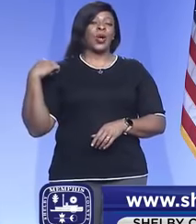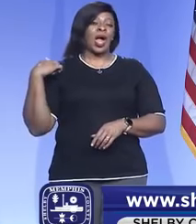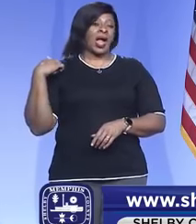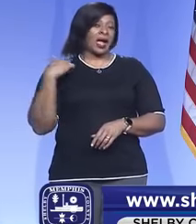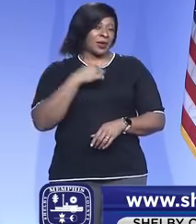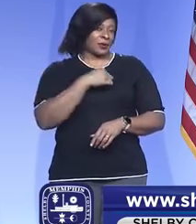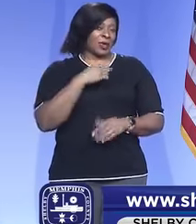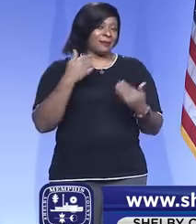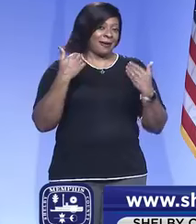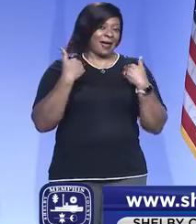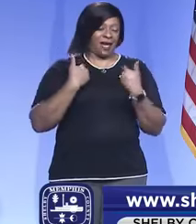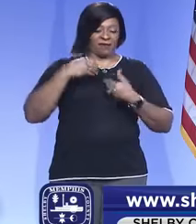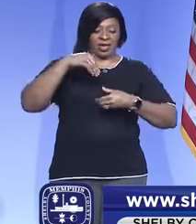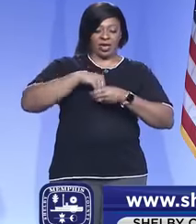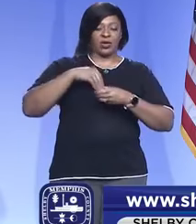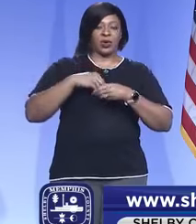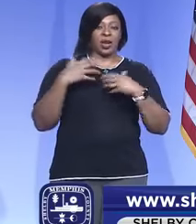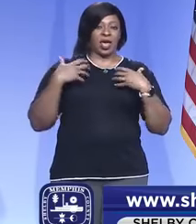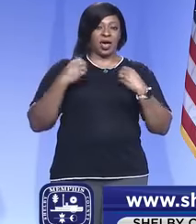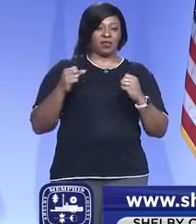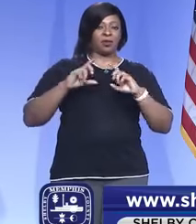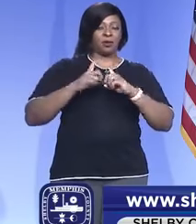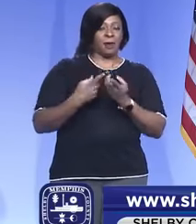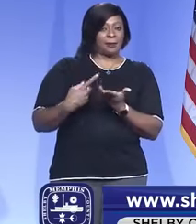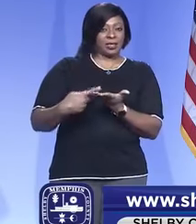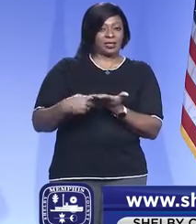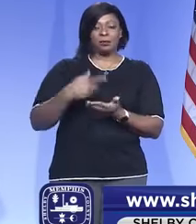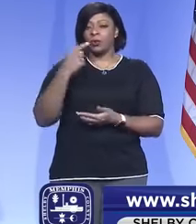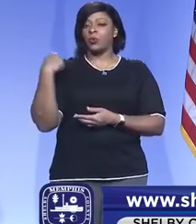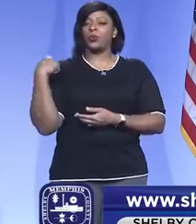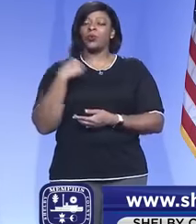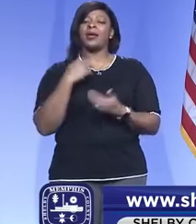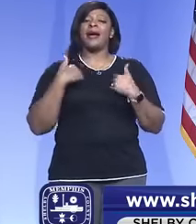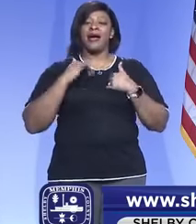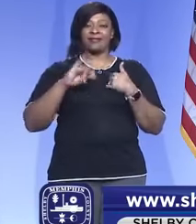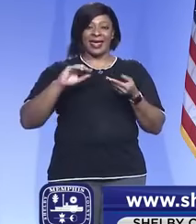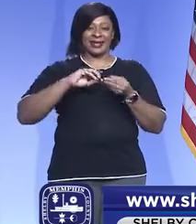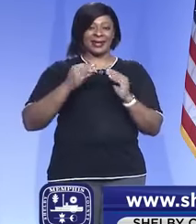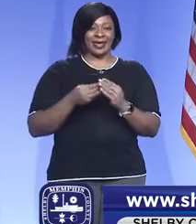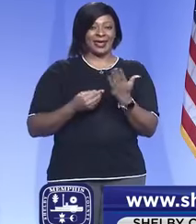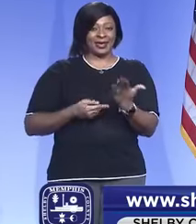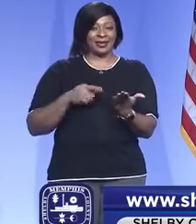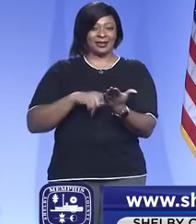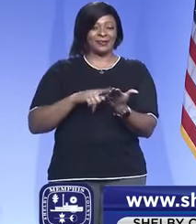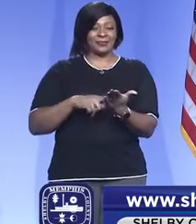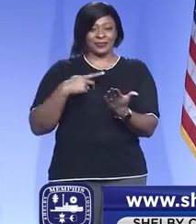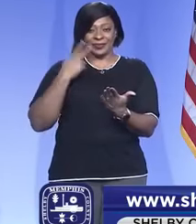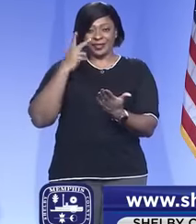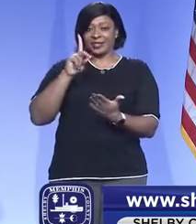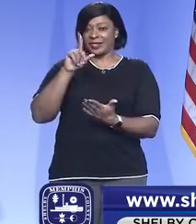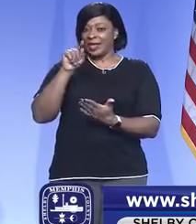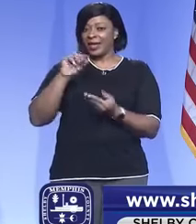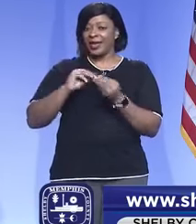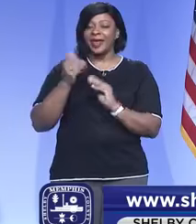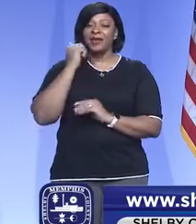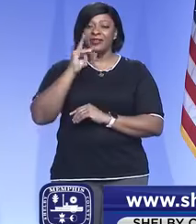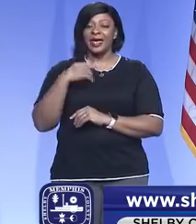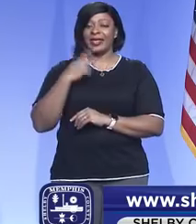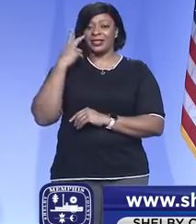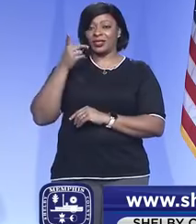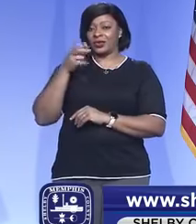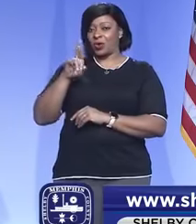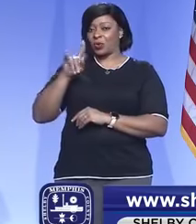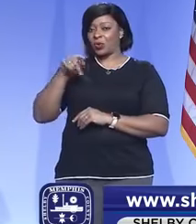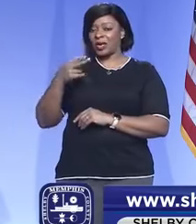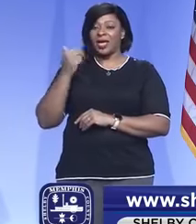say are internal health department discussions because we have the data. You know, I see David every day. I see Dr. Randolph every